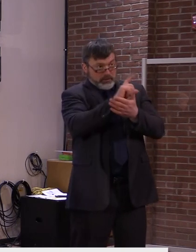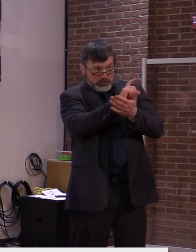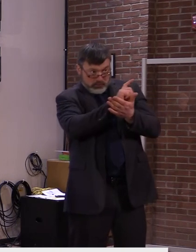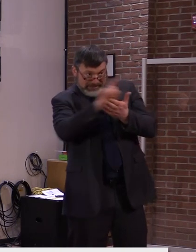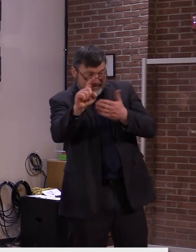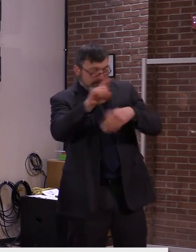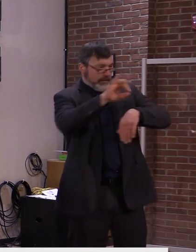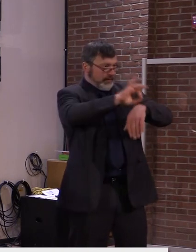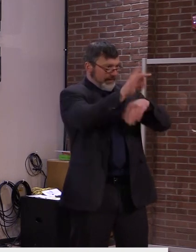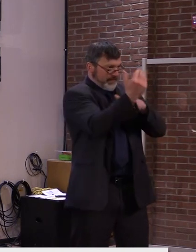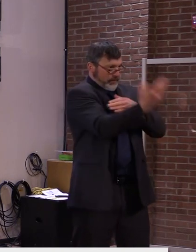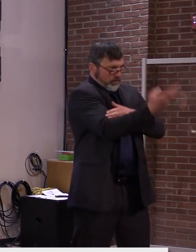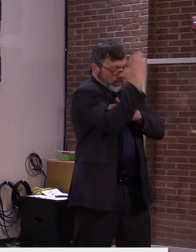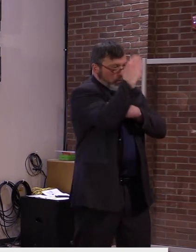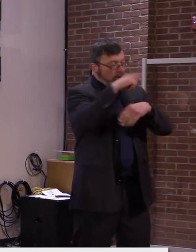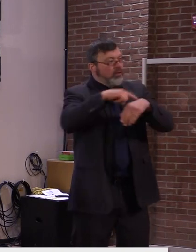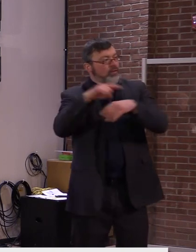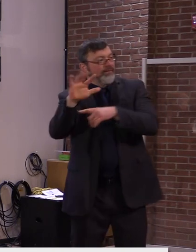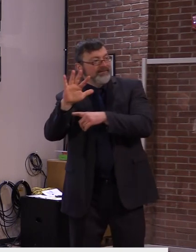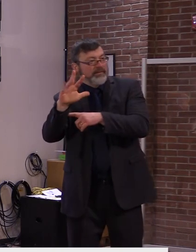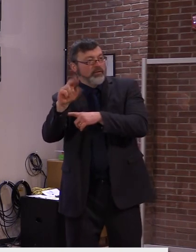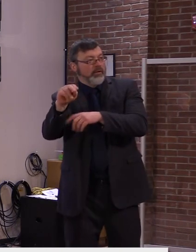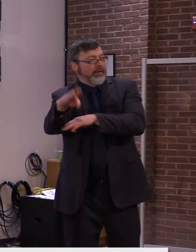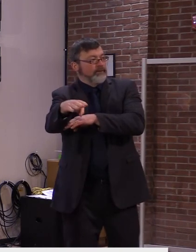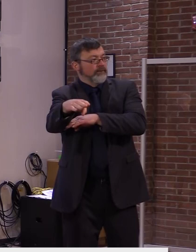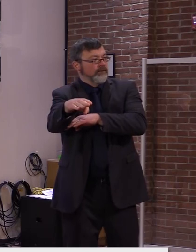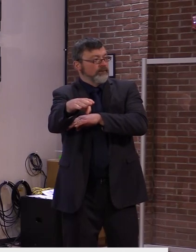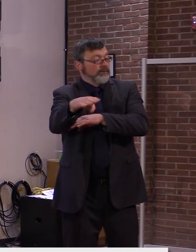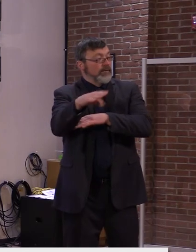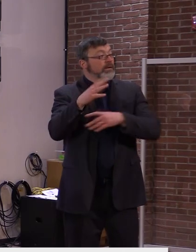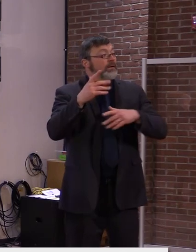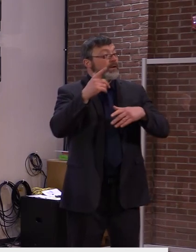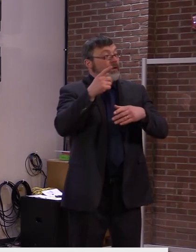while recognizing that some may prefer calling.